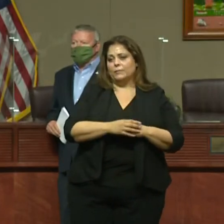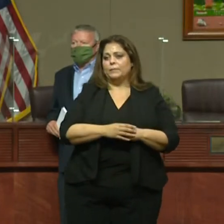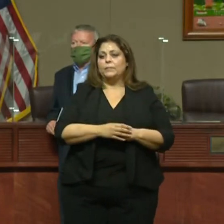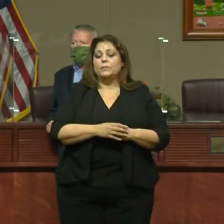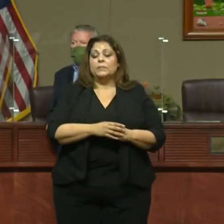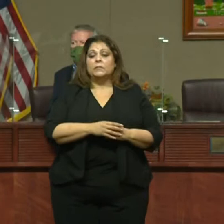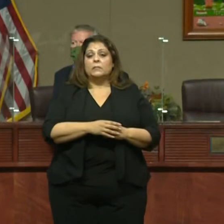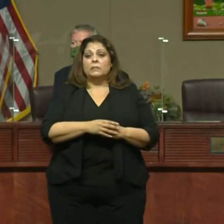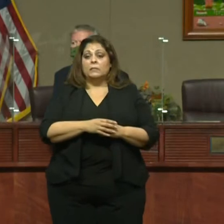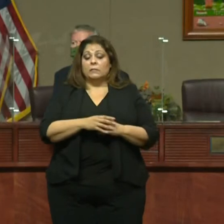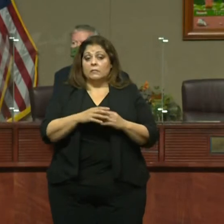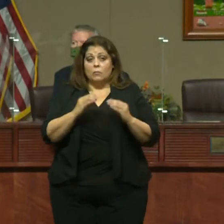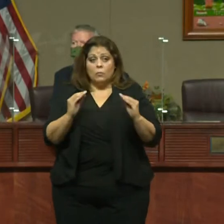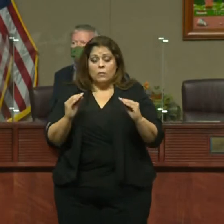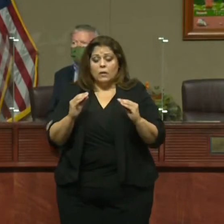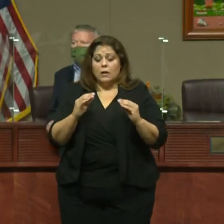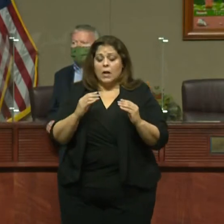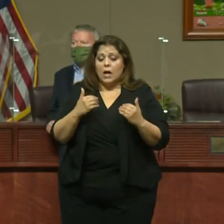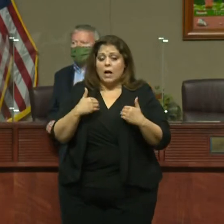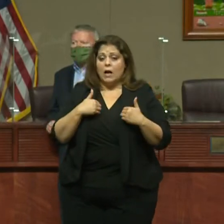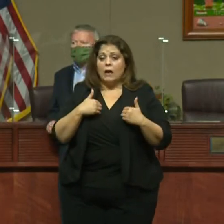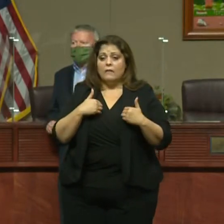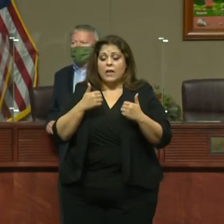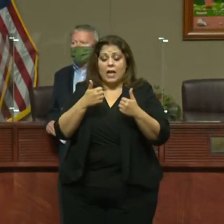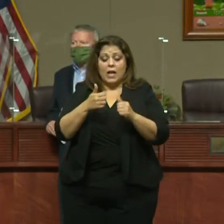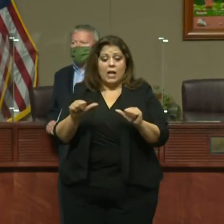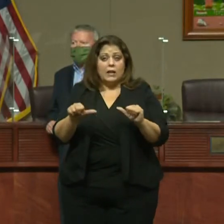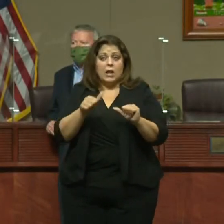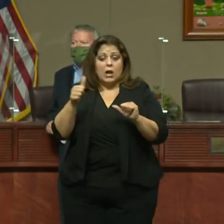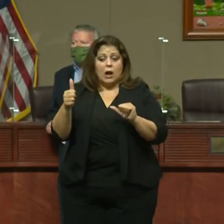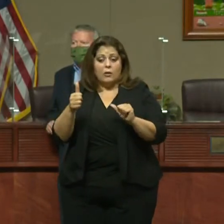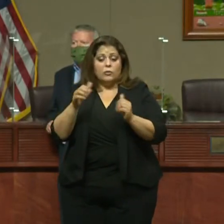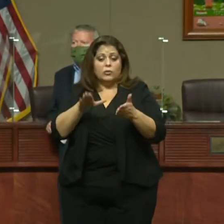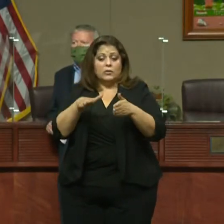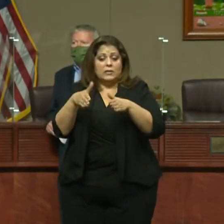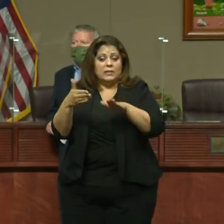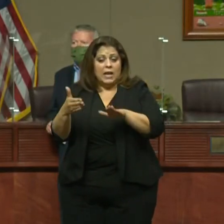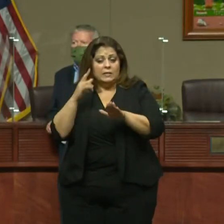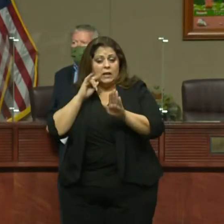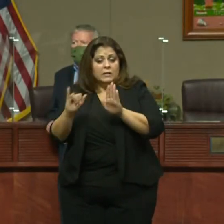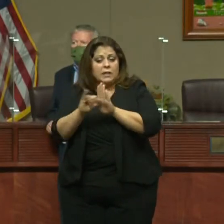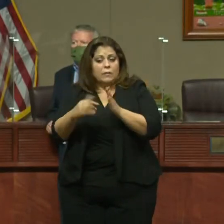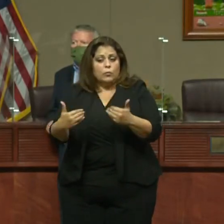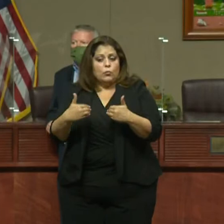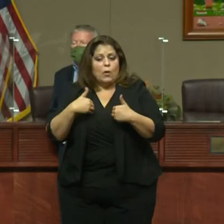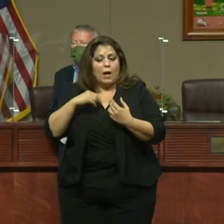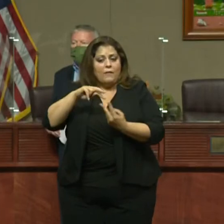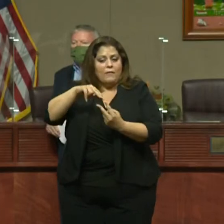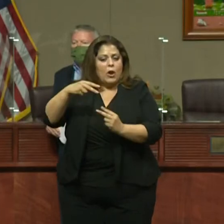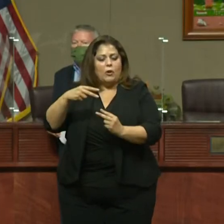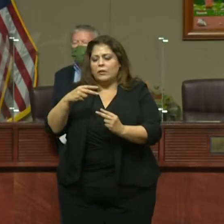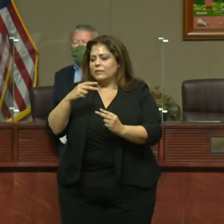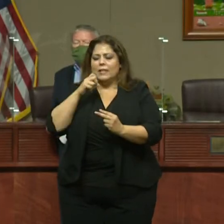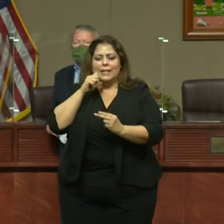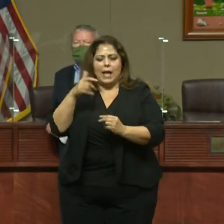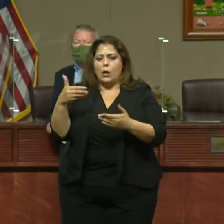There were no additional deaths identified with variant cases since the last time we